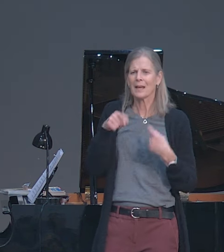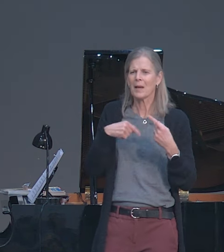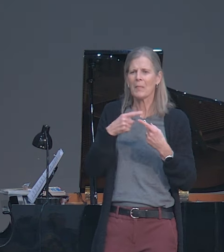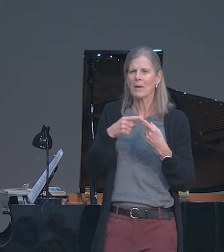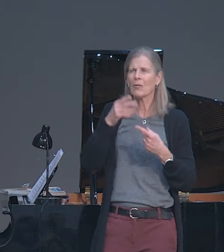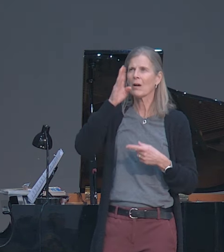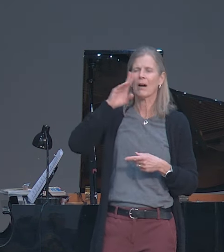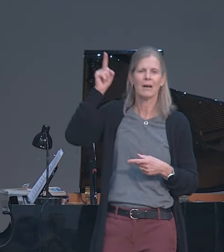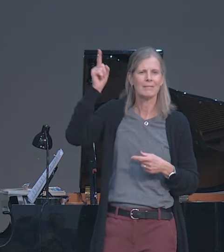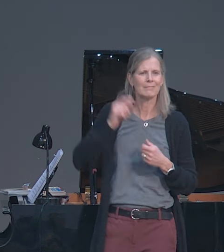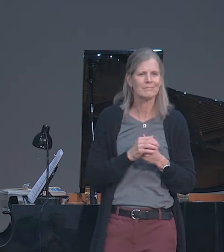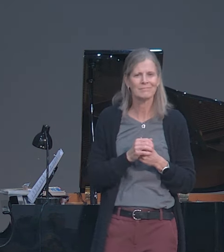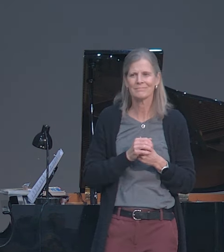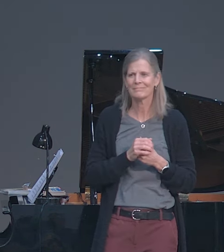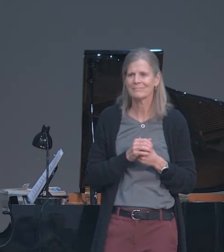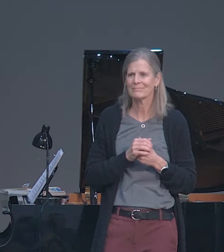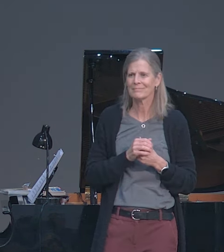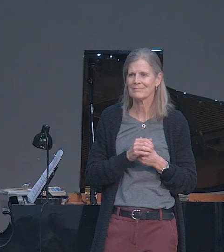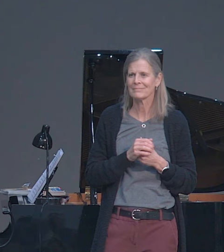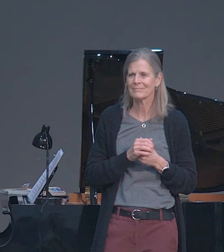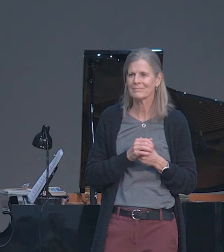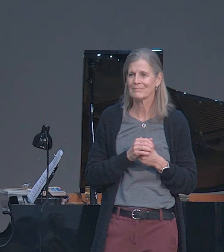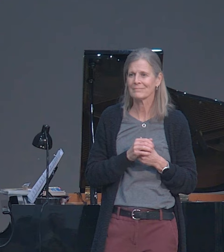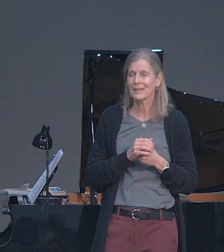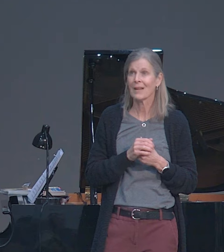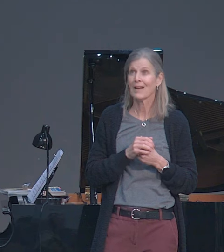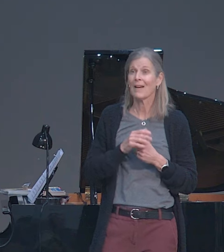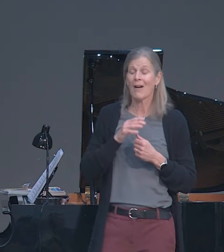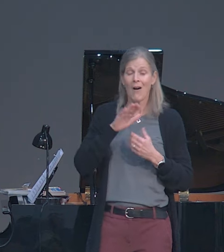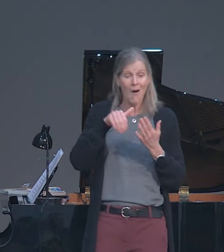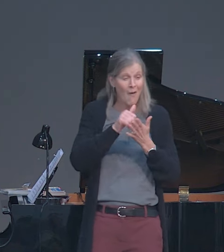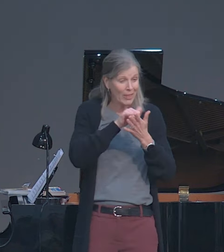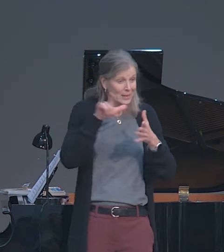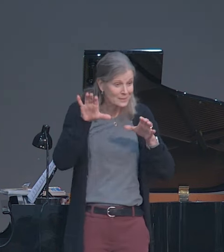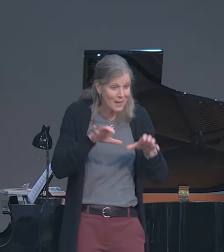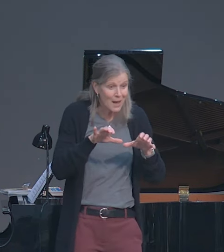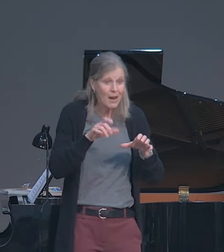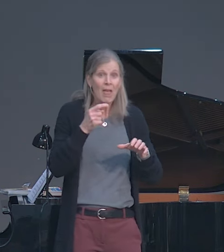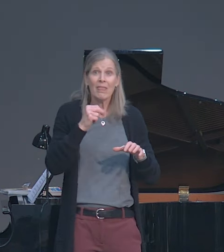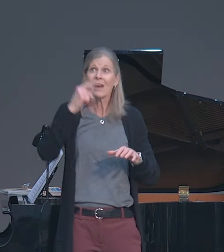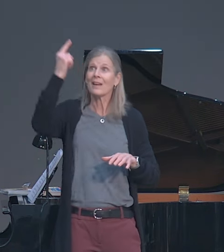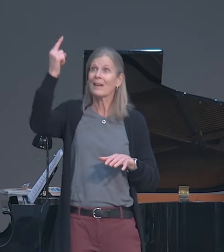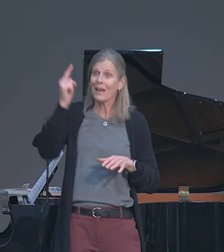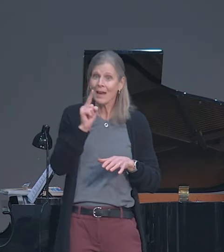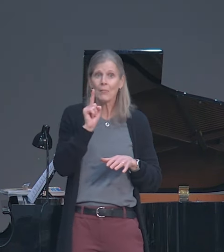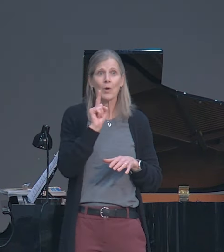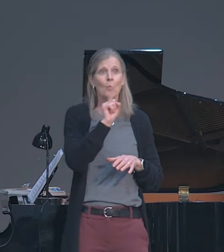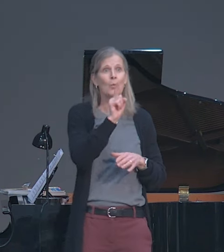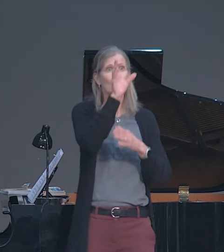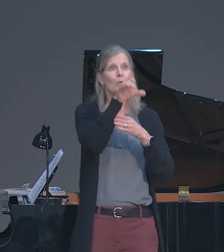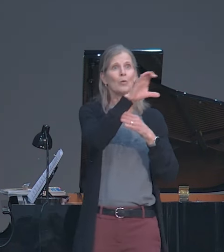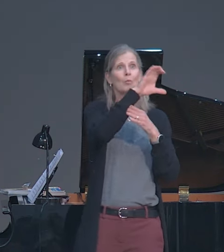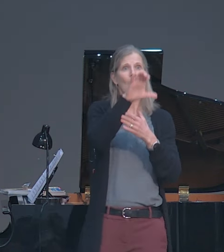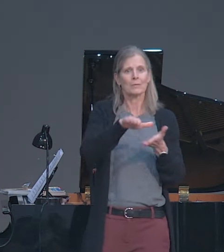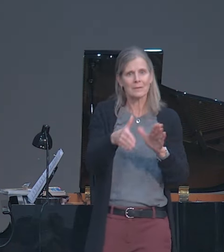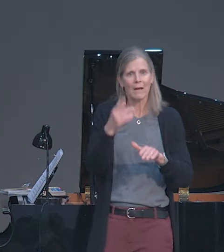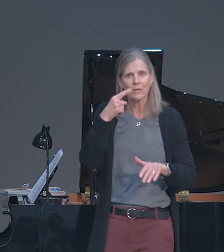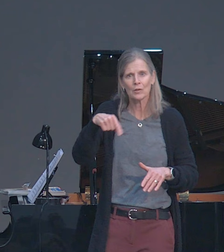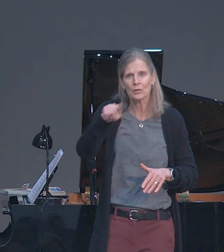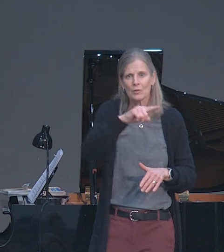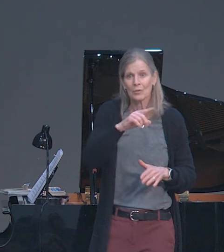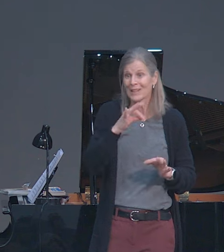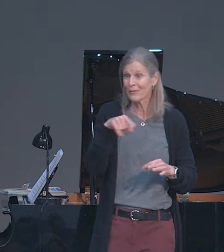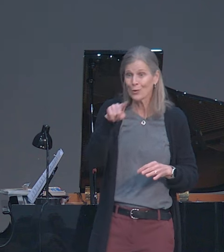this God who then went to the cross and died for you? If you're not a Christian, what's keeping